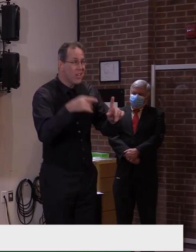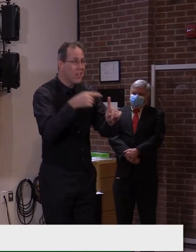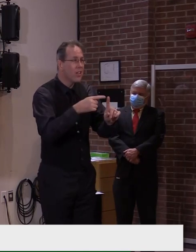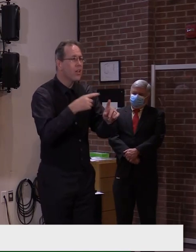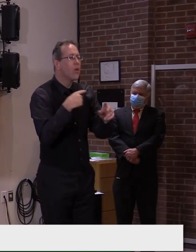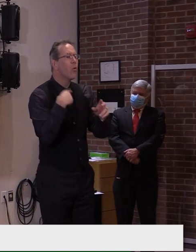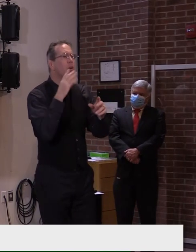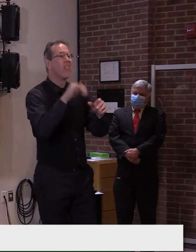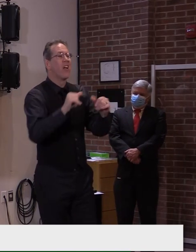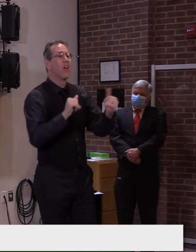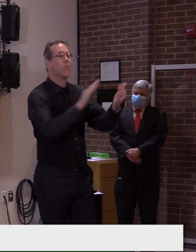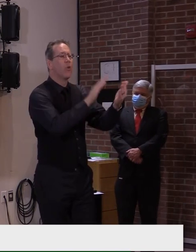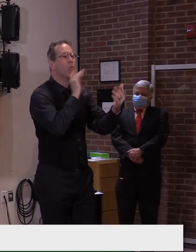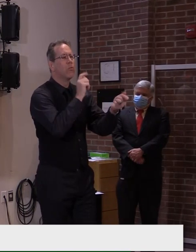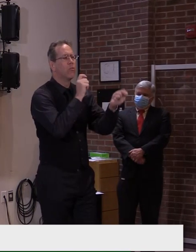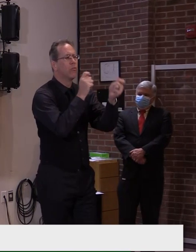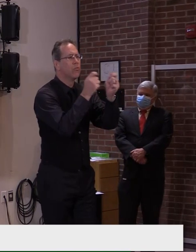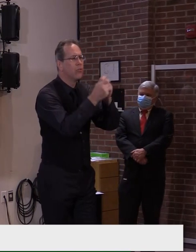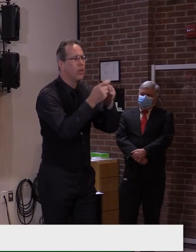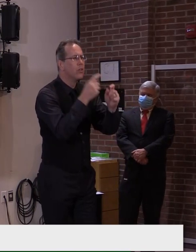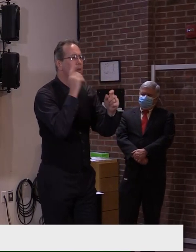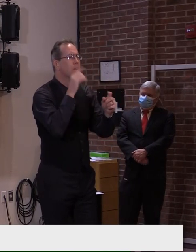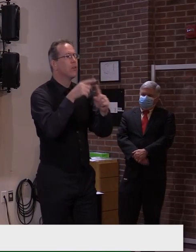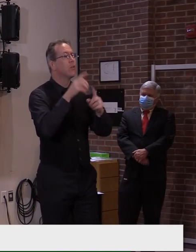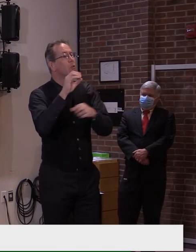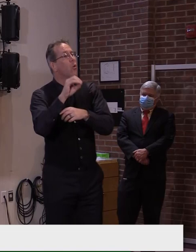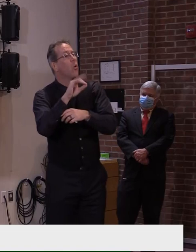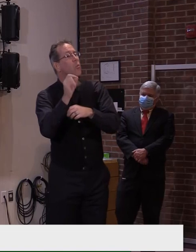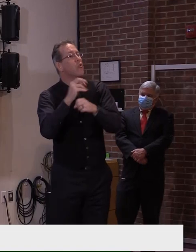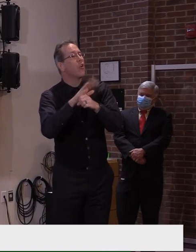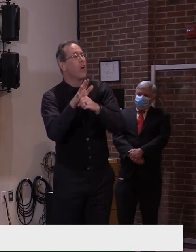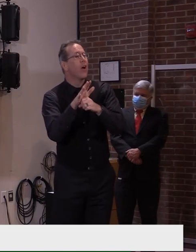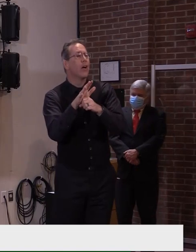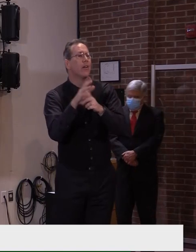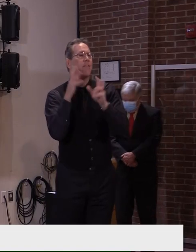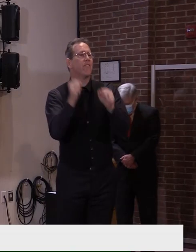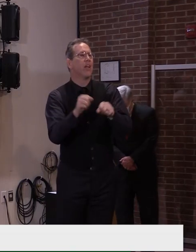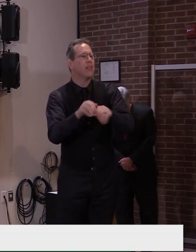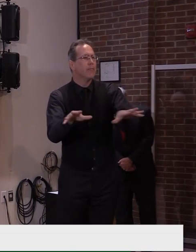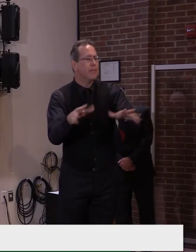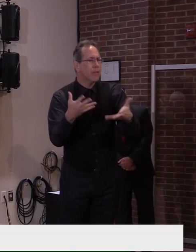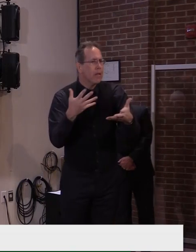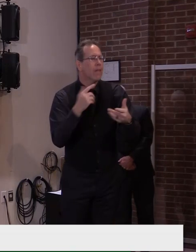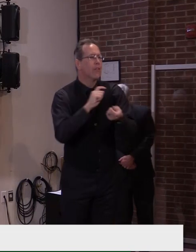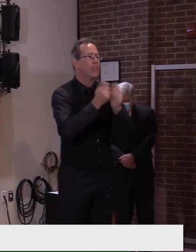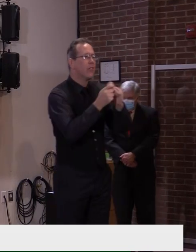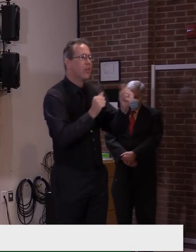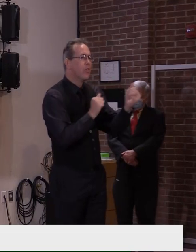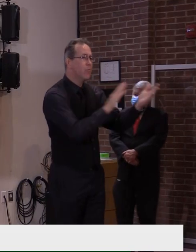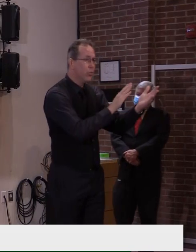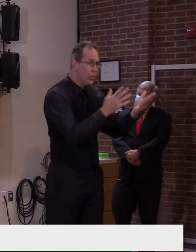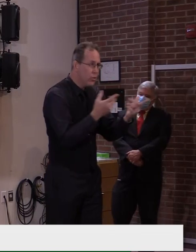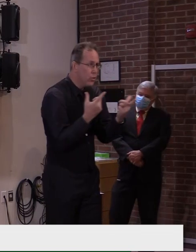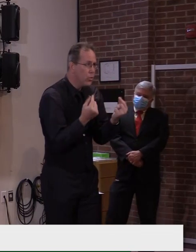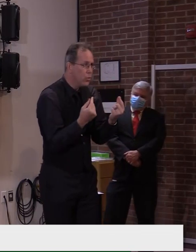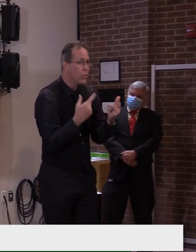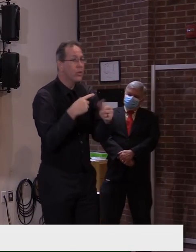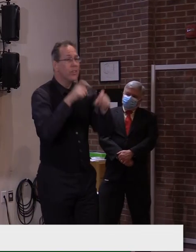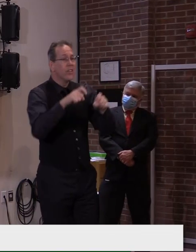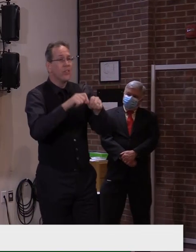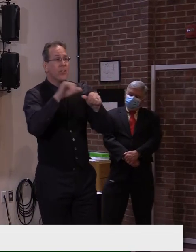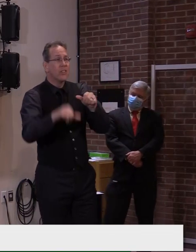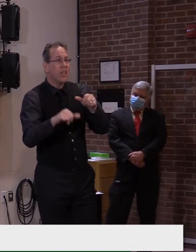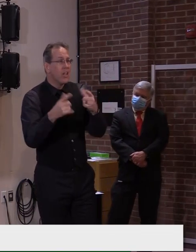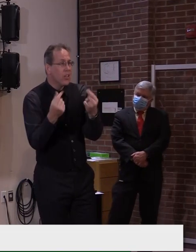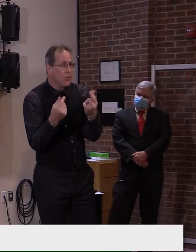to Omicron. You know, we've been making steady progress on the expansion of Test to Stay and the use of antigen tests. You know, prior to the holiday, we